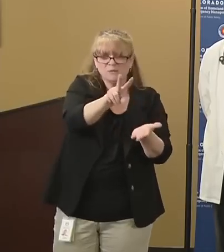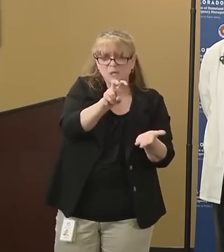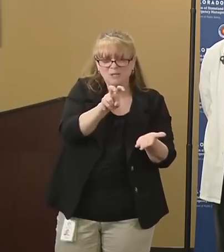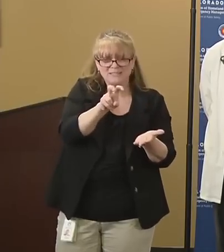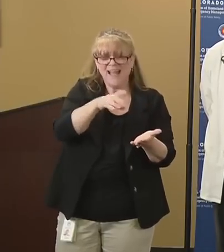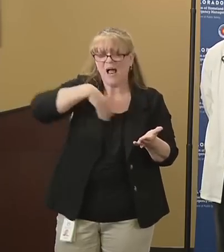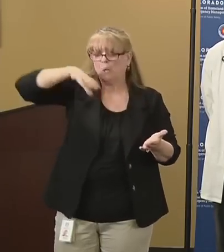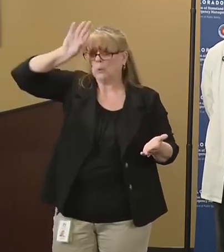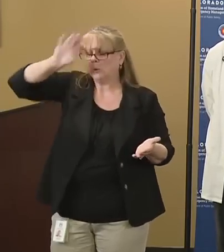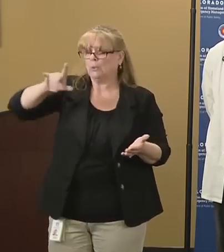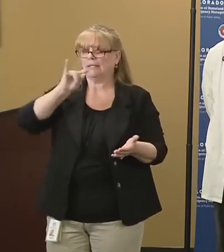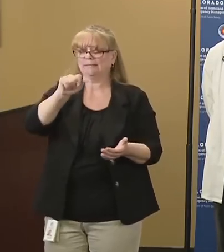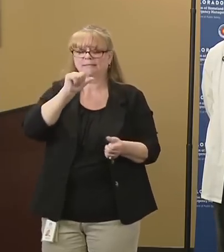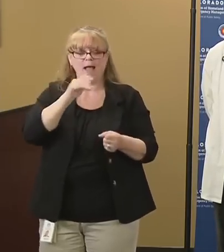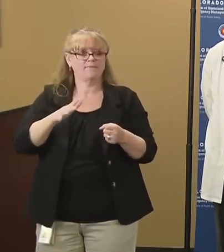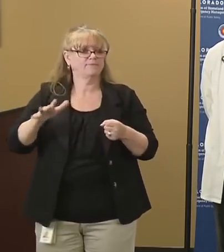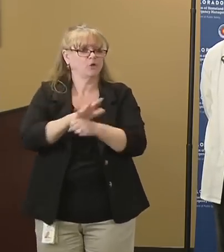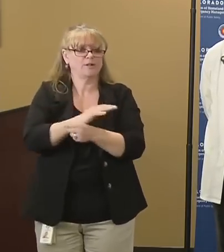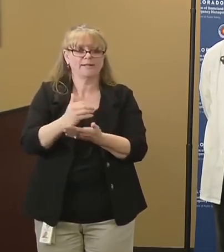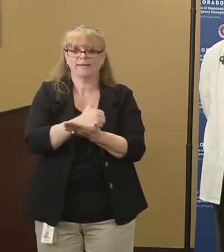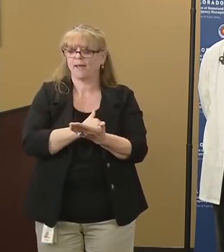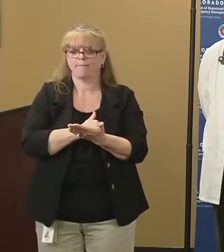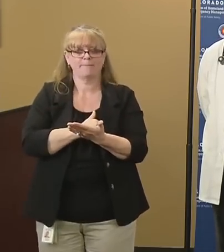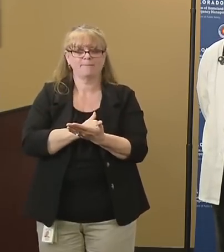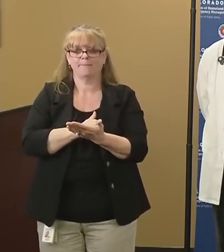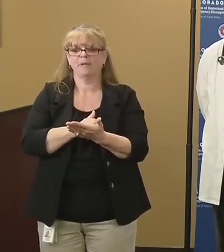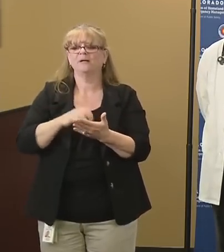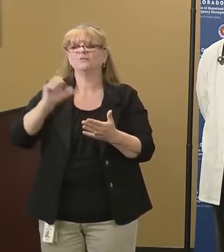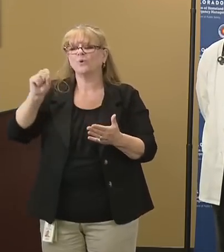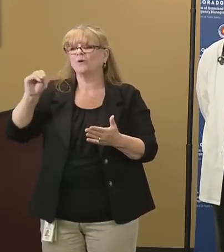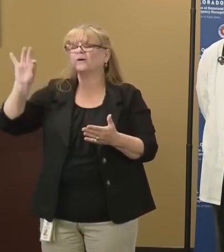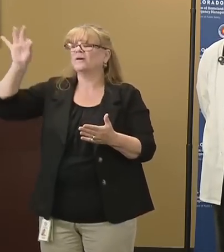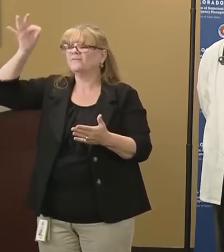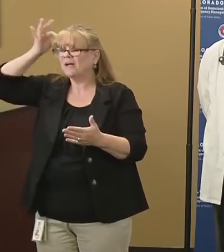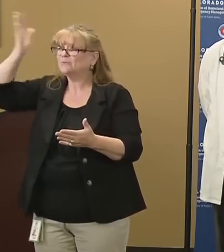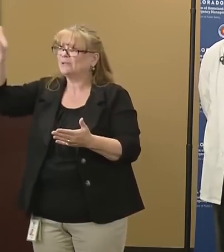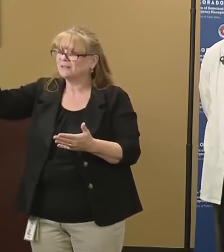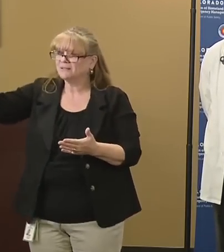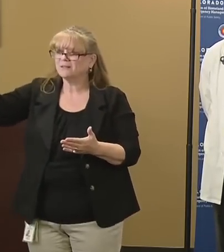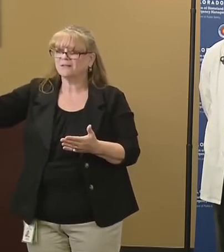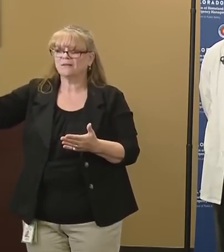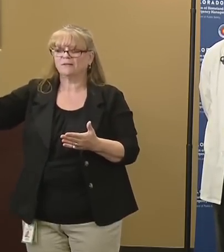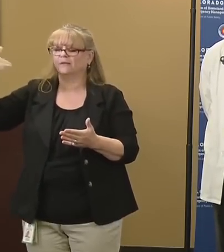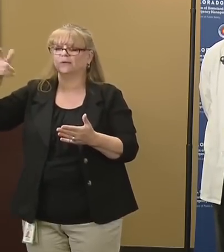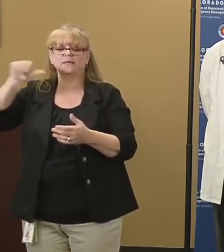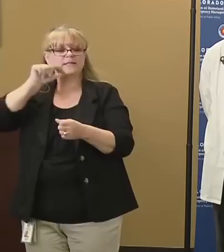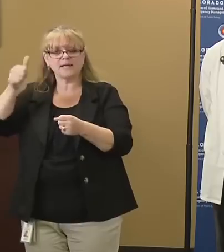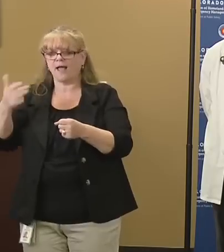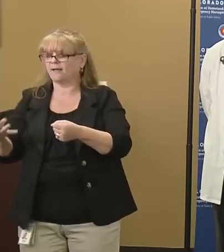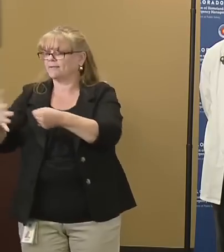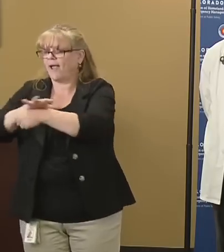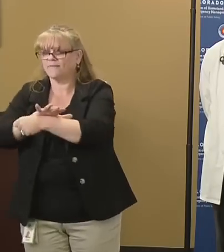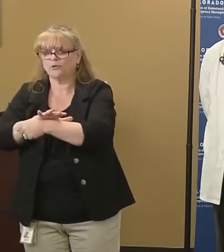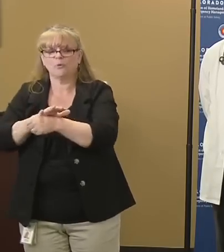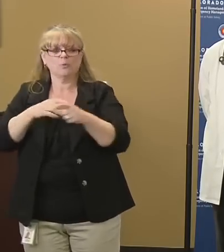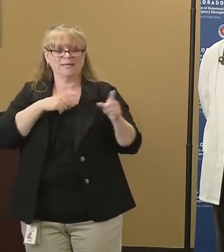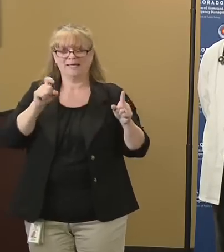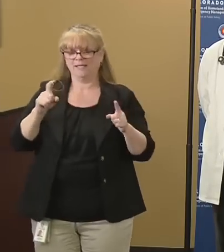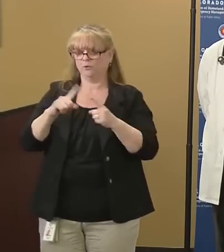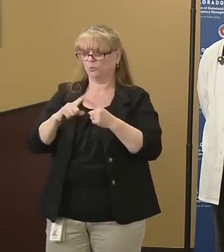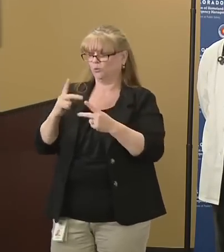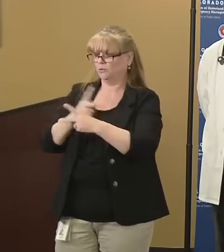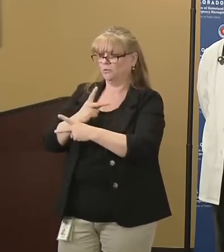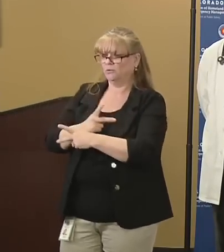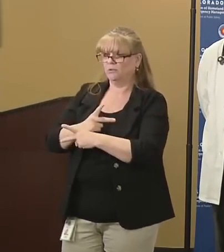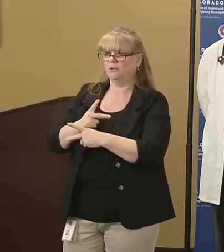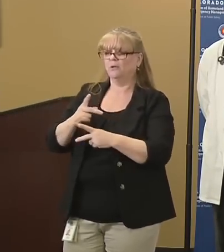it's also certainly not covering the state's full loss. So there's going to be significant belt tightening. Again, hope. We will get through this. We will return